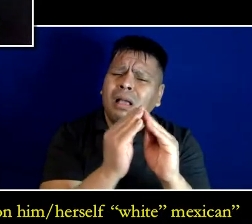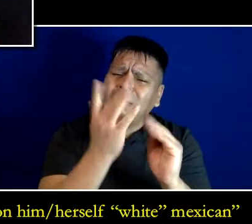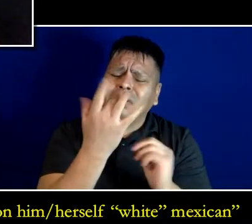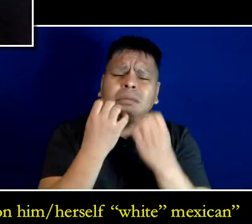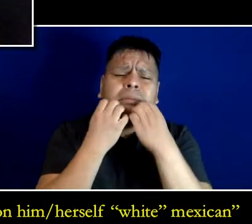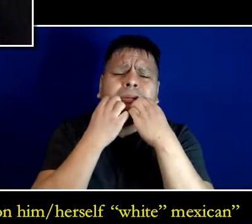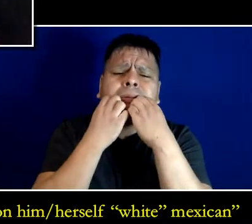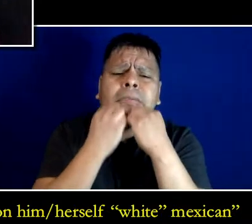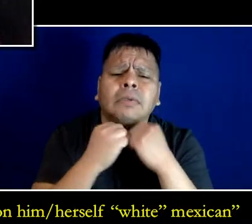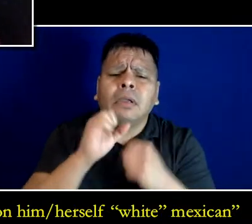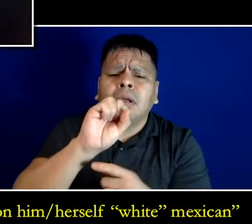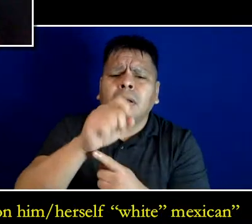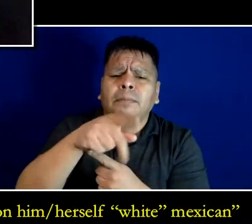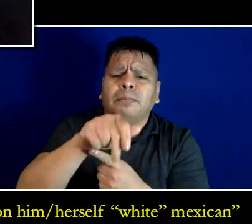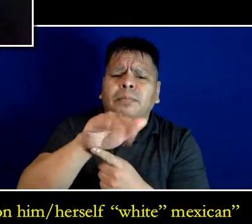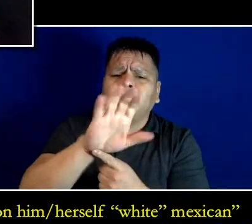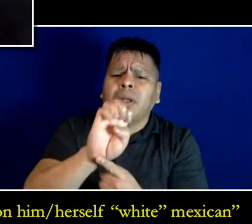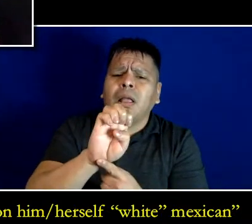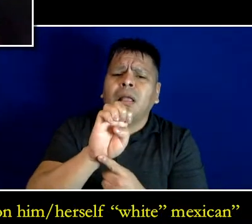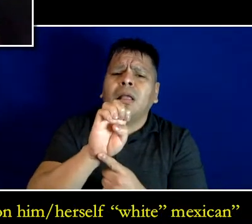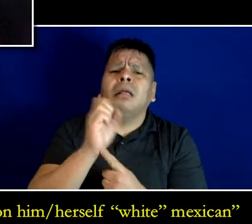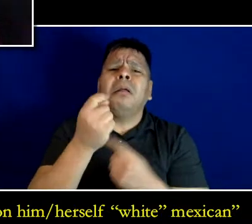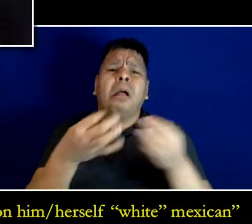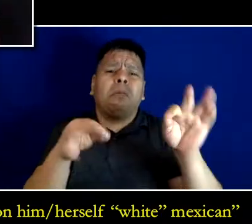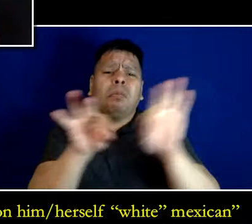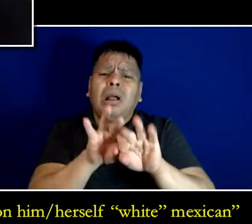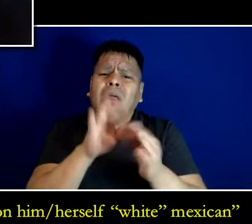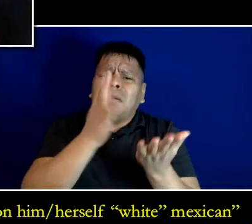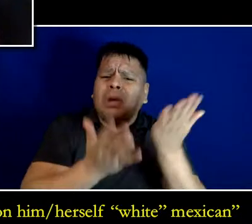considered our business Yes, meetings, absolutely. and